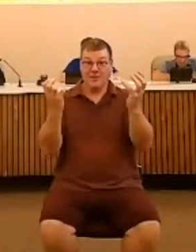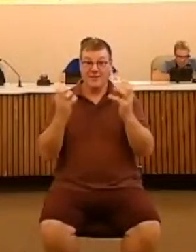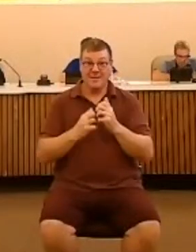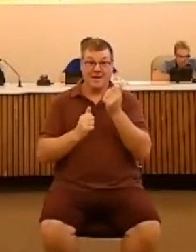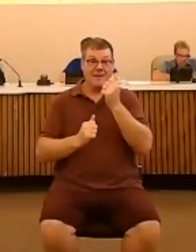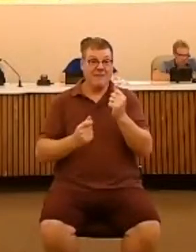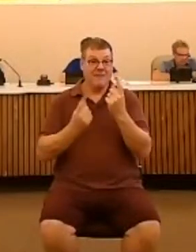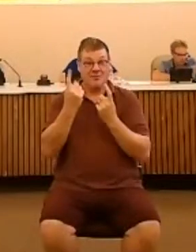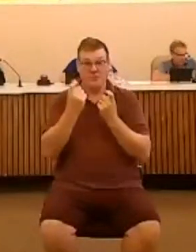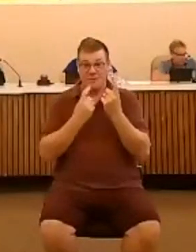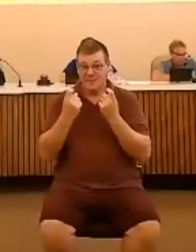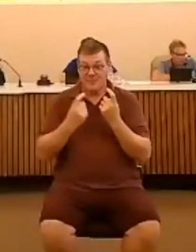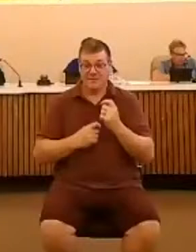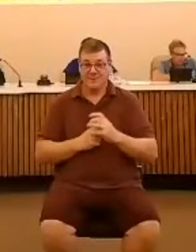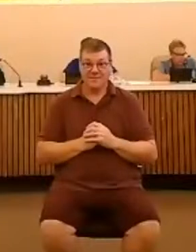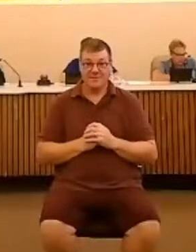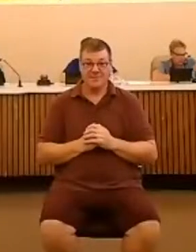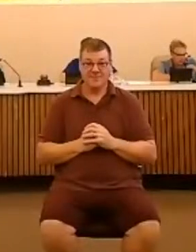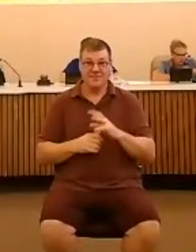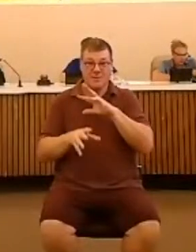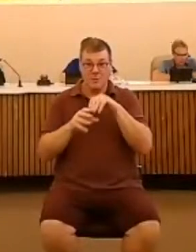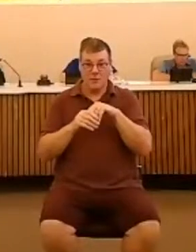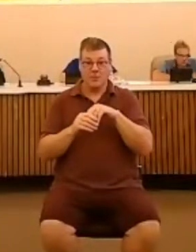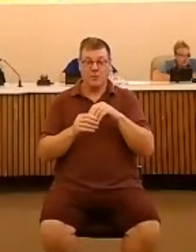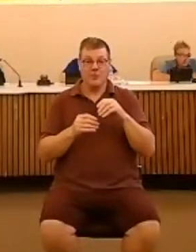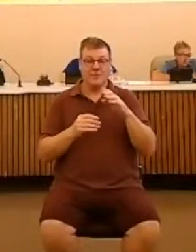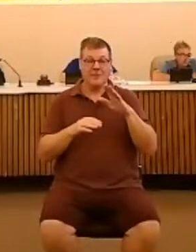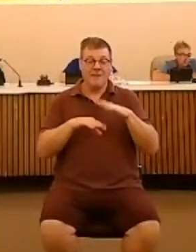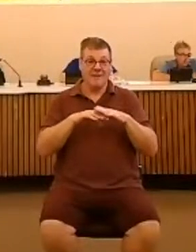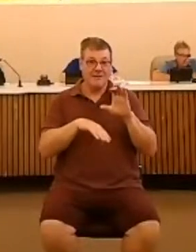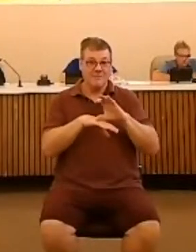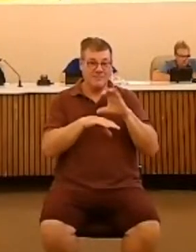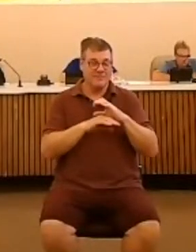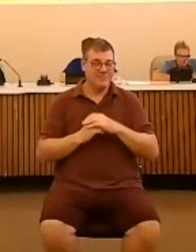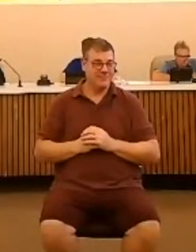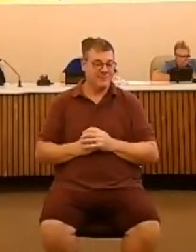Any questions? And that includes online?